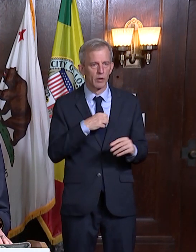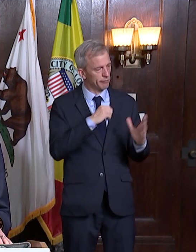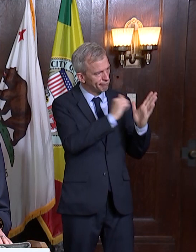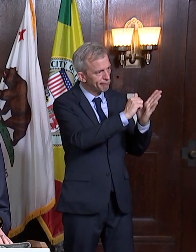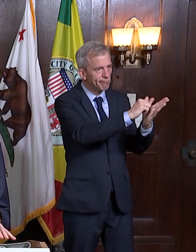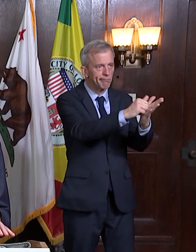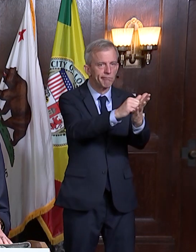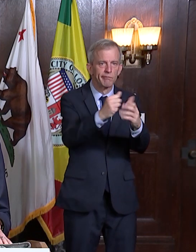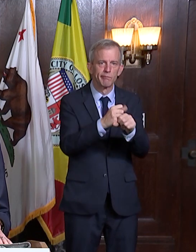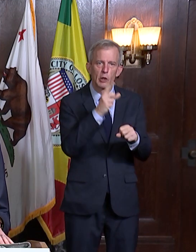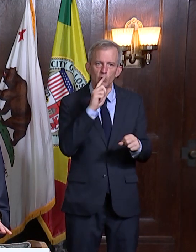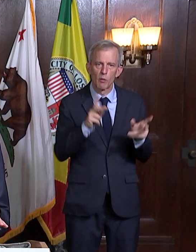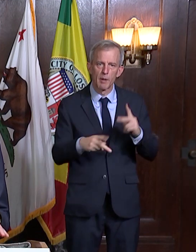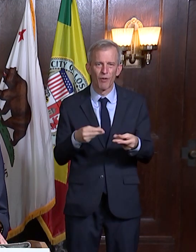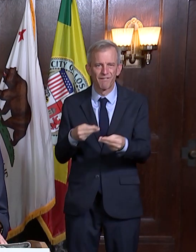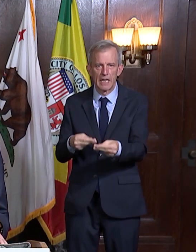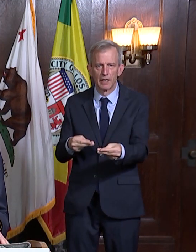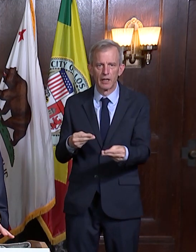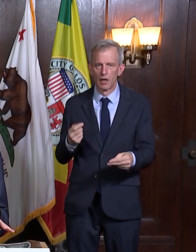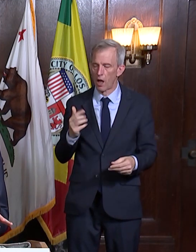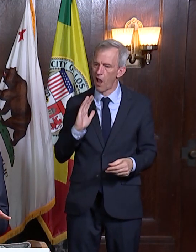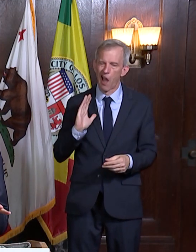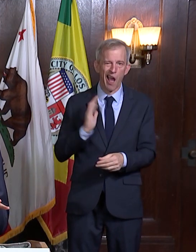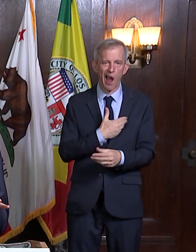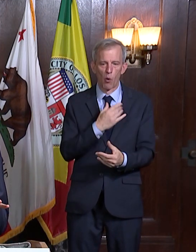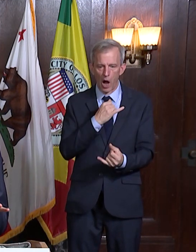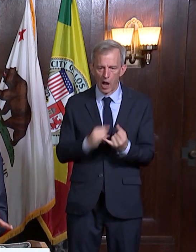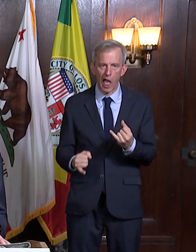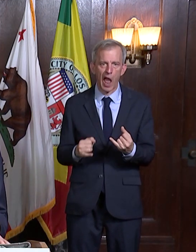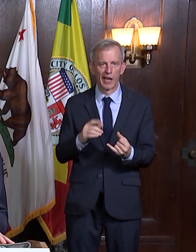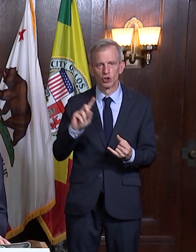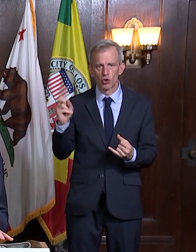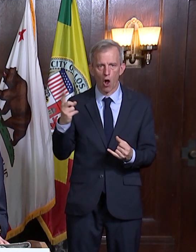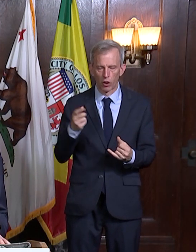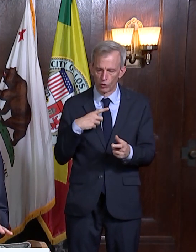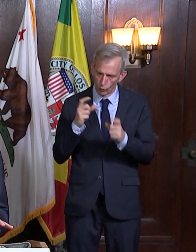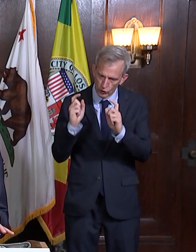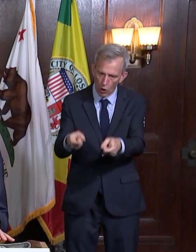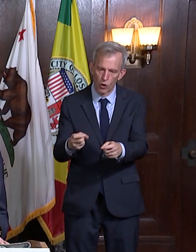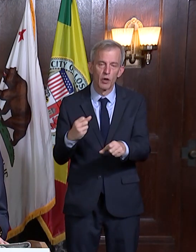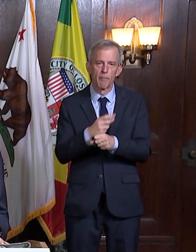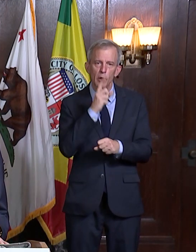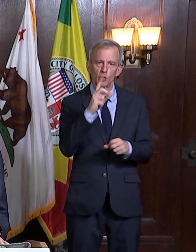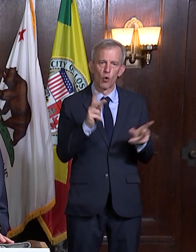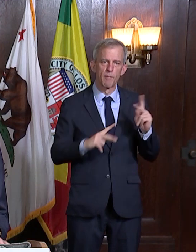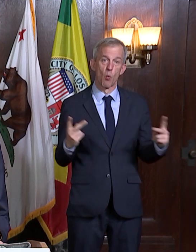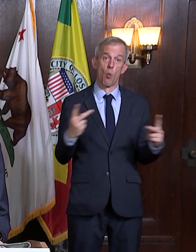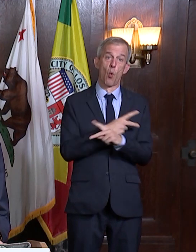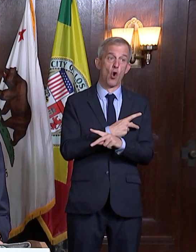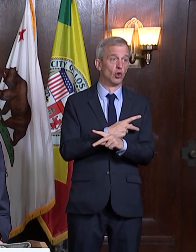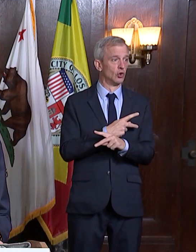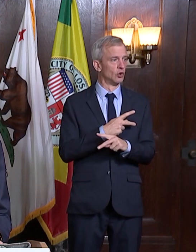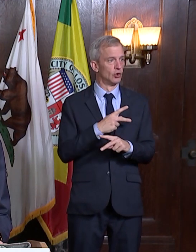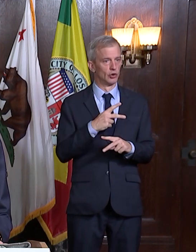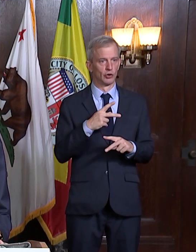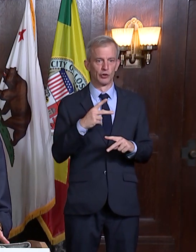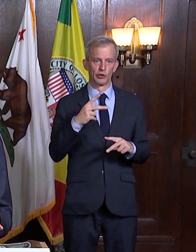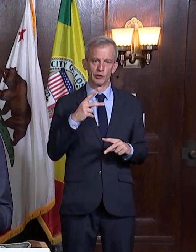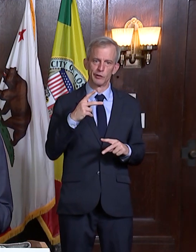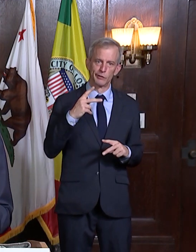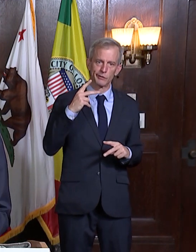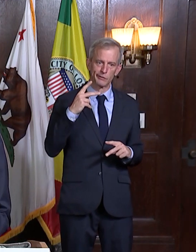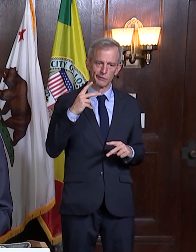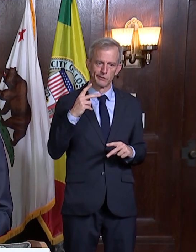fed. We donated our last dollars to make sure people even worse off than us had someplace to go.